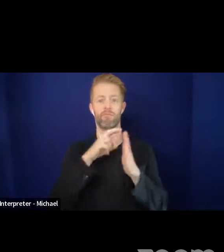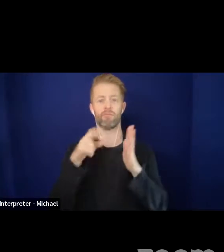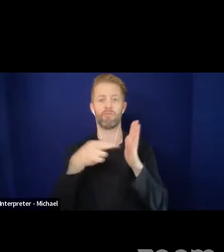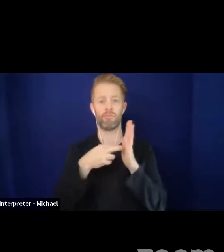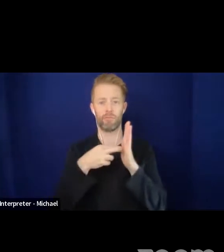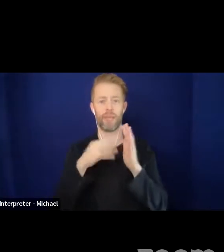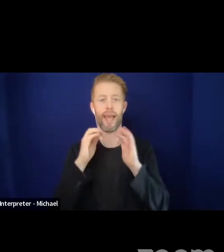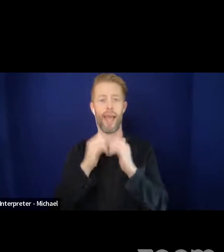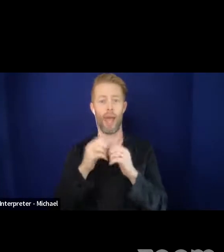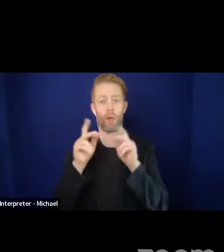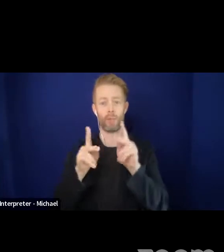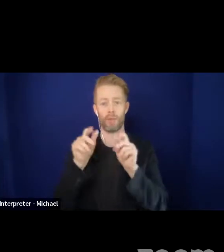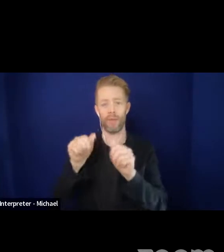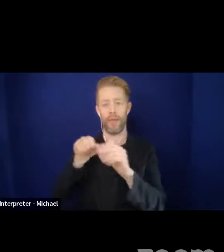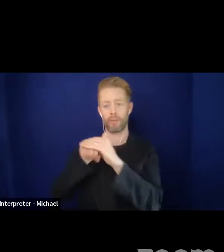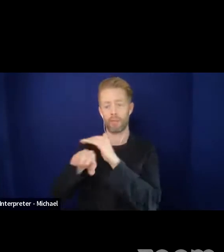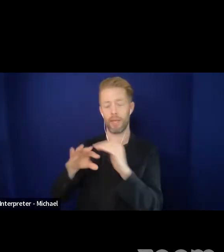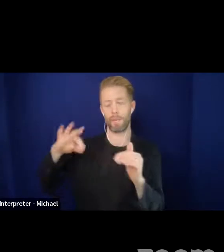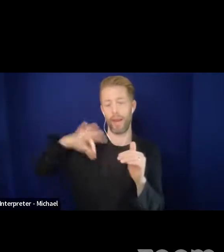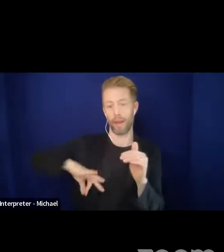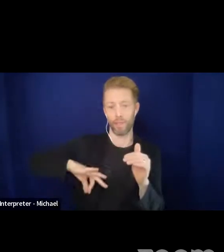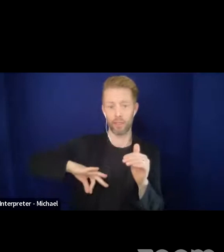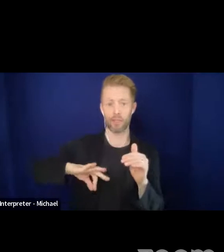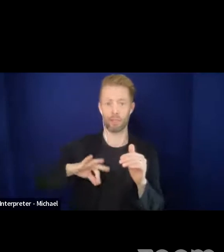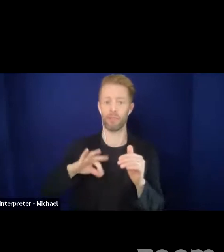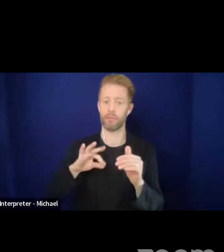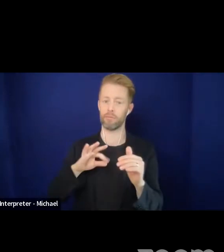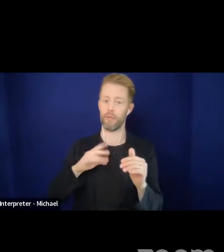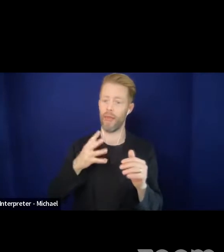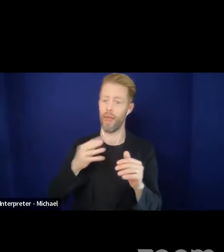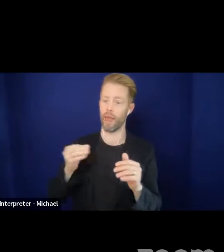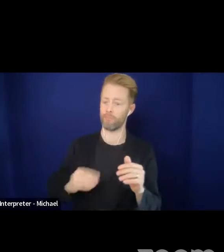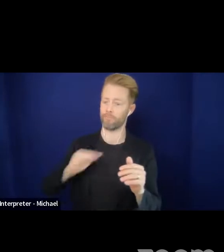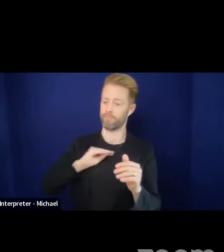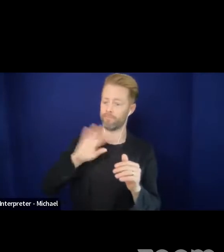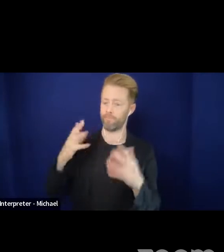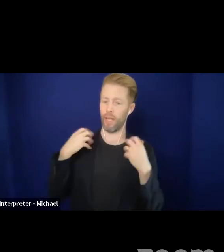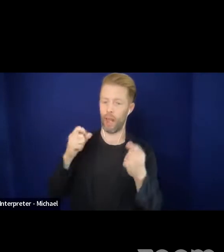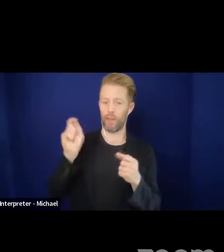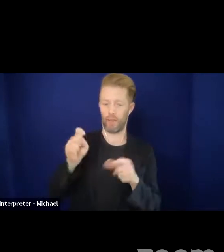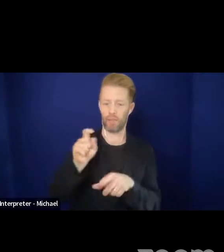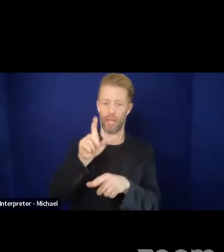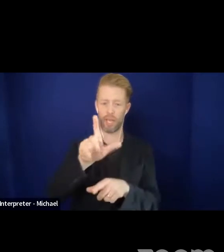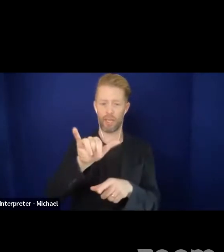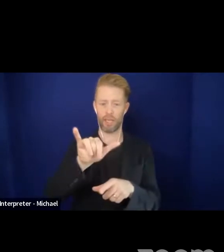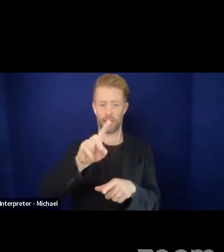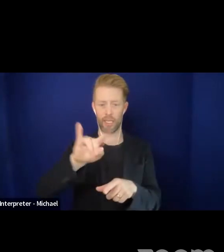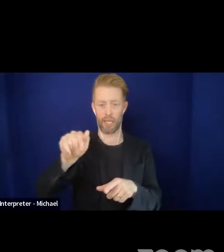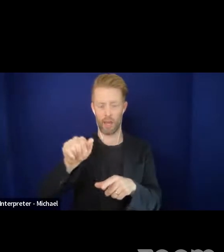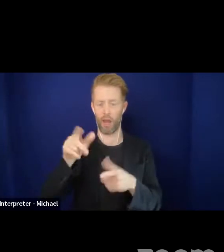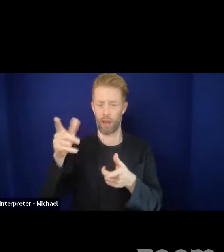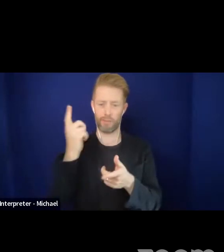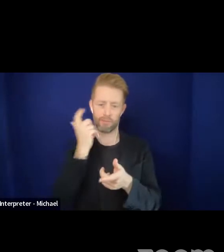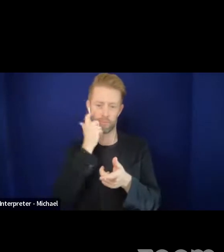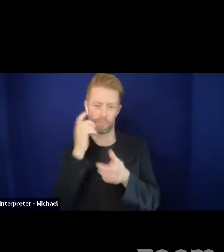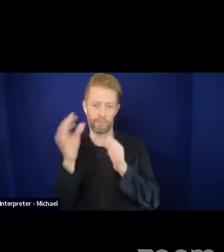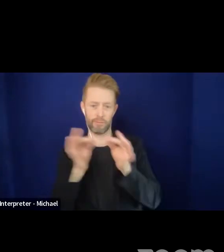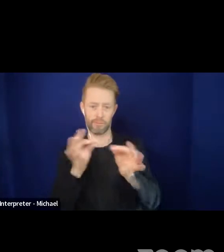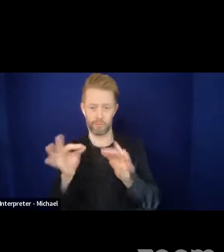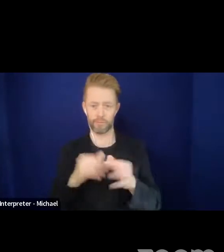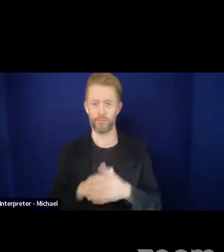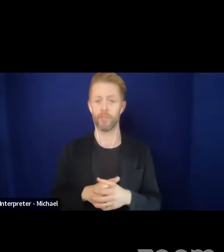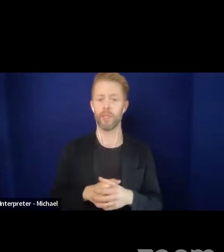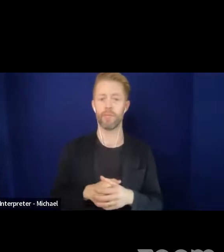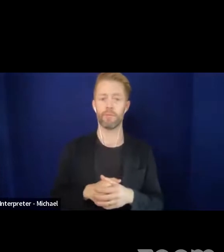and they're able to meet their health needs appropriately, as Lydia just went into explaining to us. I want